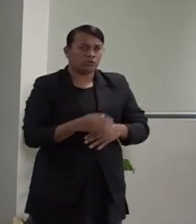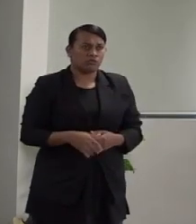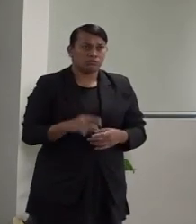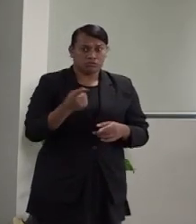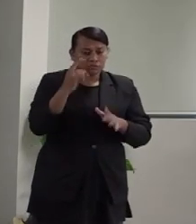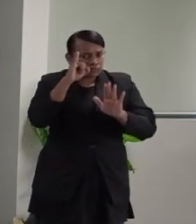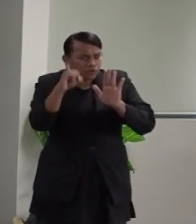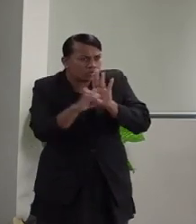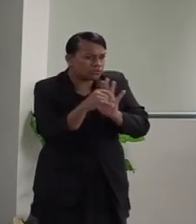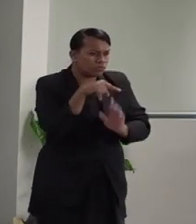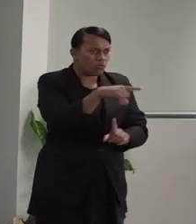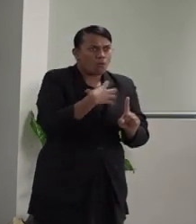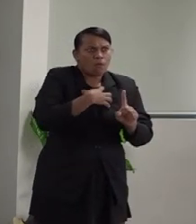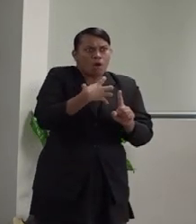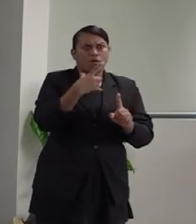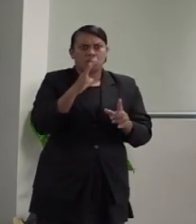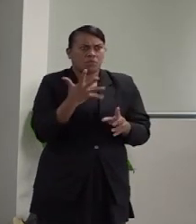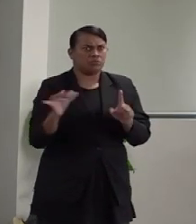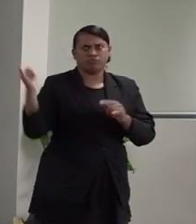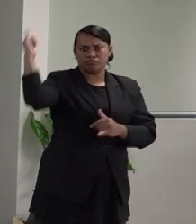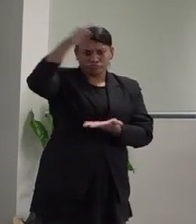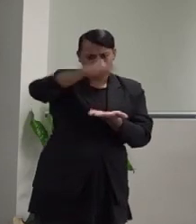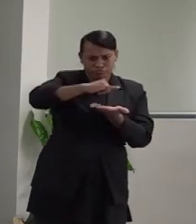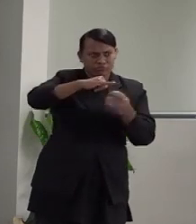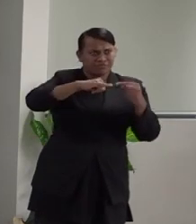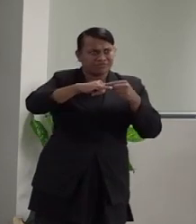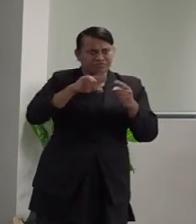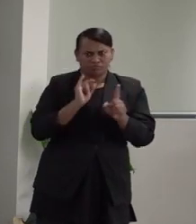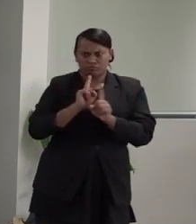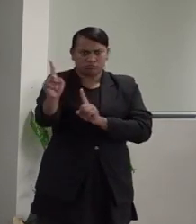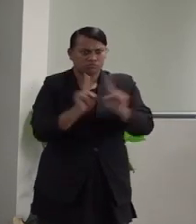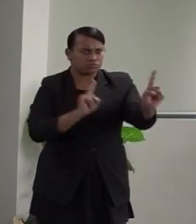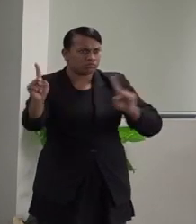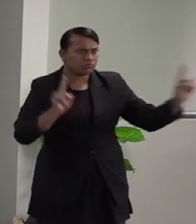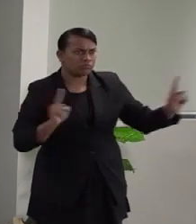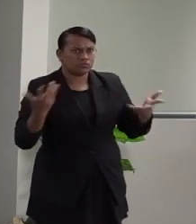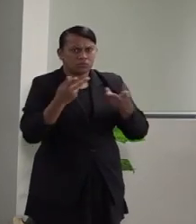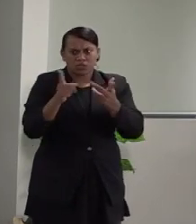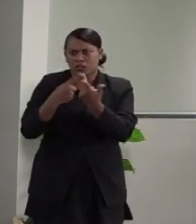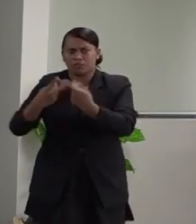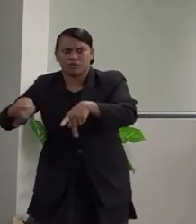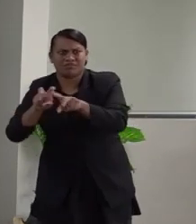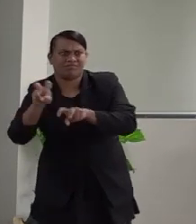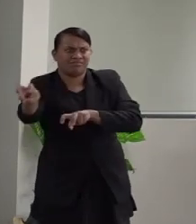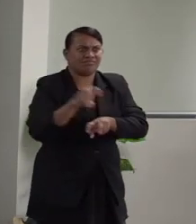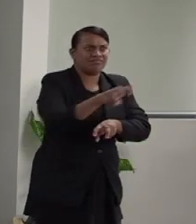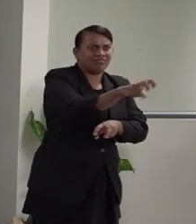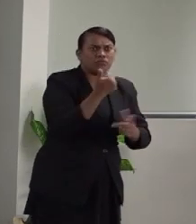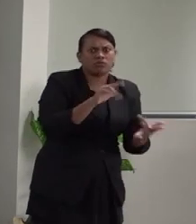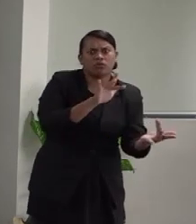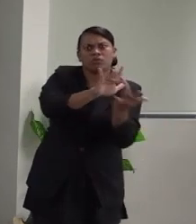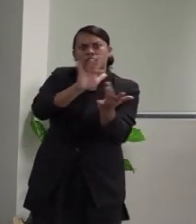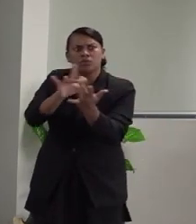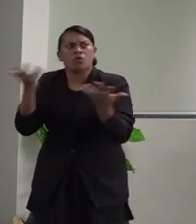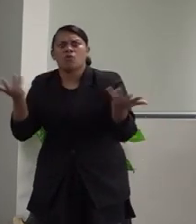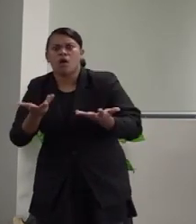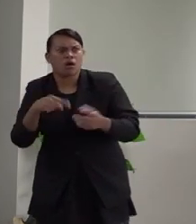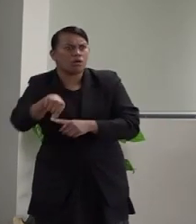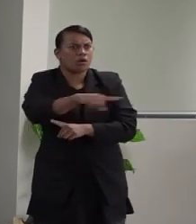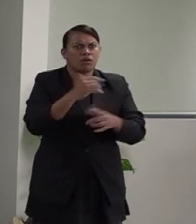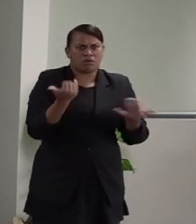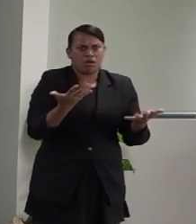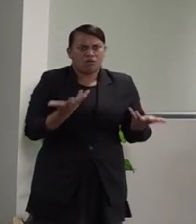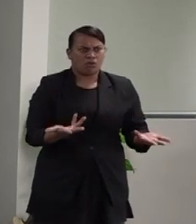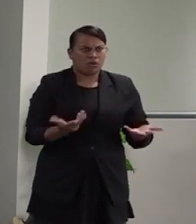people he may have contacted and get them into quarantine as well. This is water under the bridge. None of us should